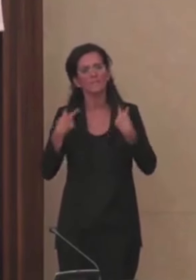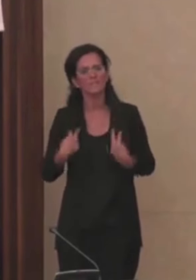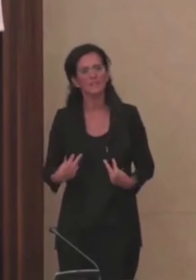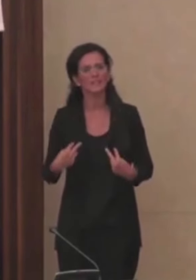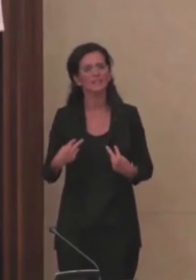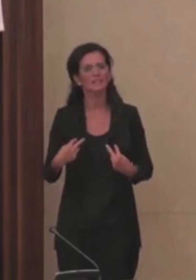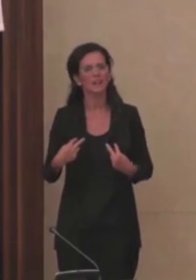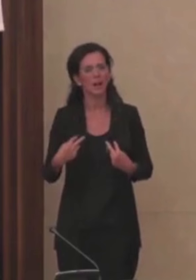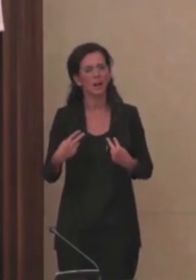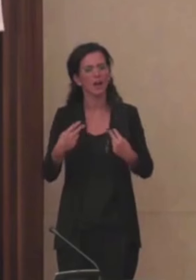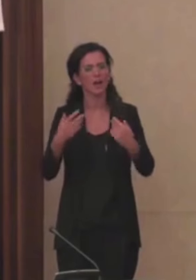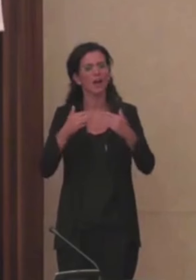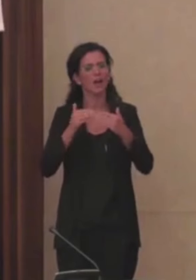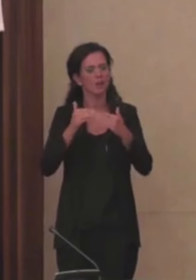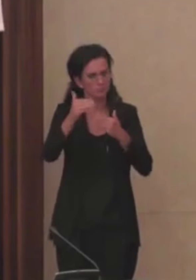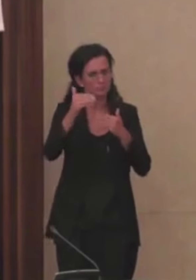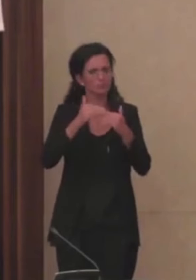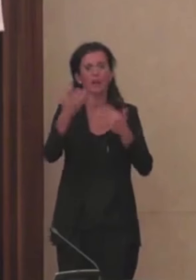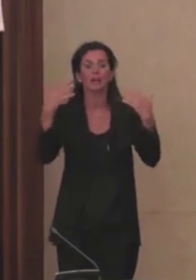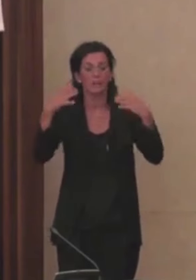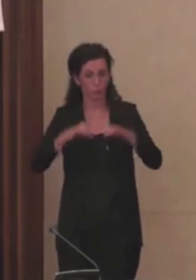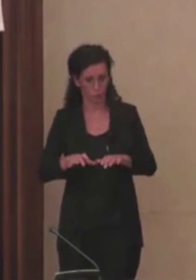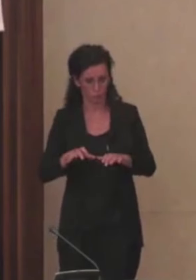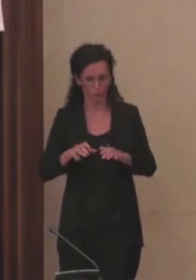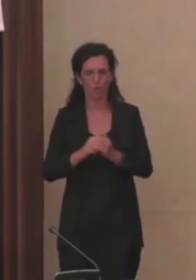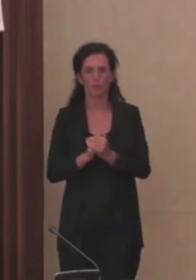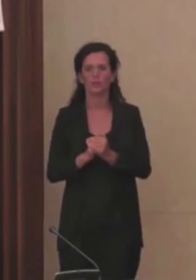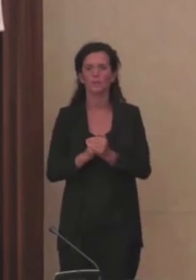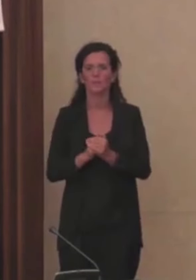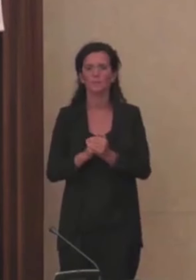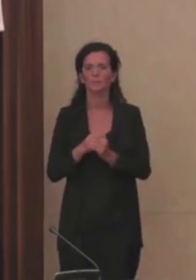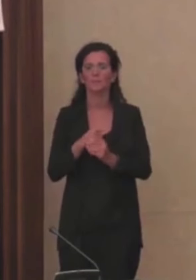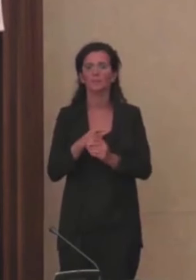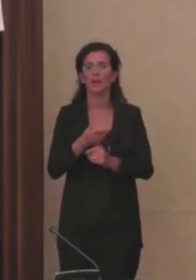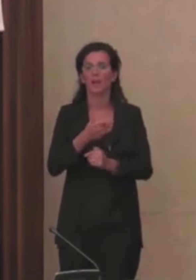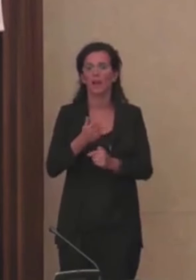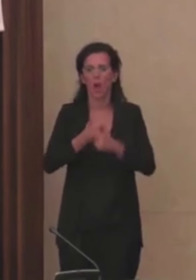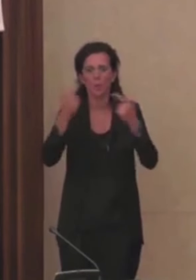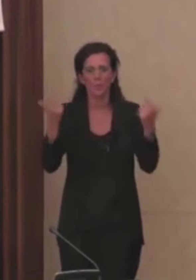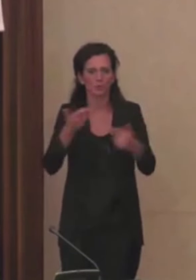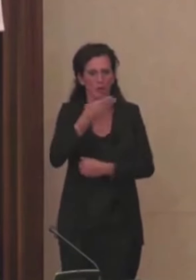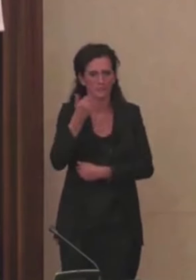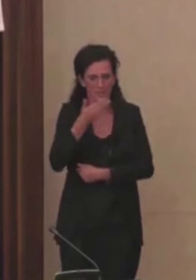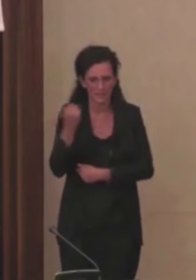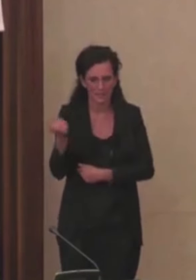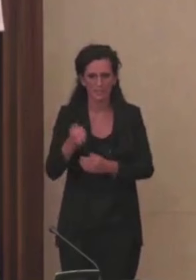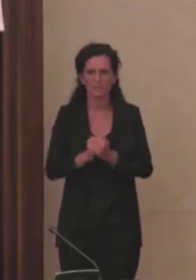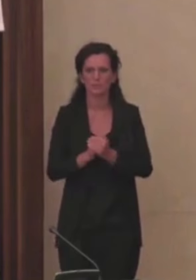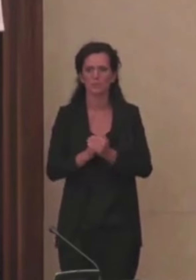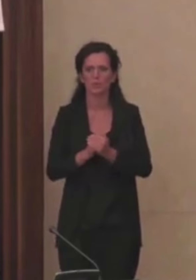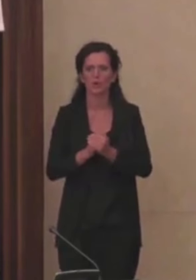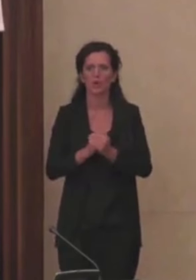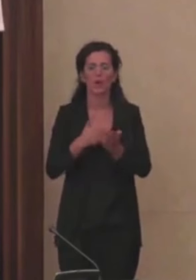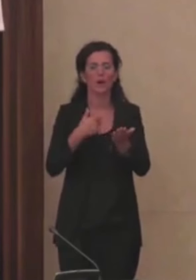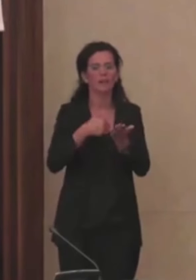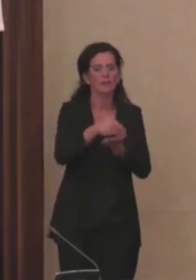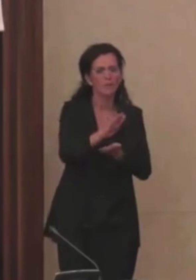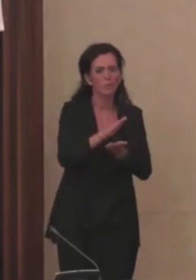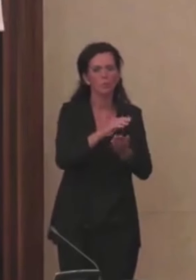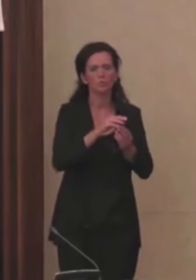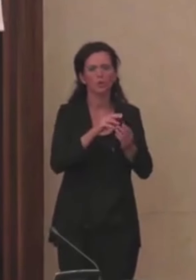the reduction of life expectancy or productivity, or not going to work